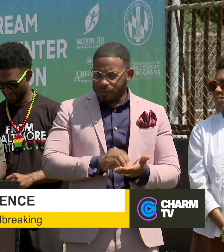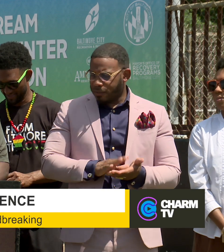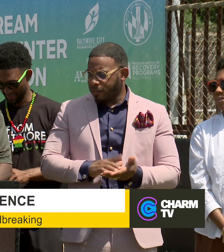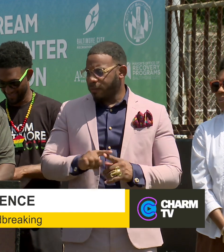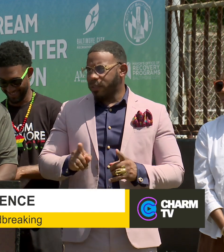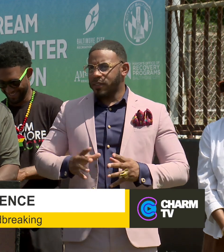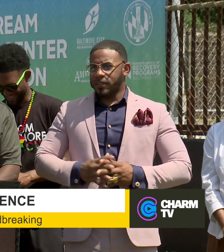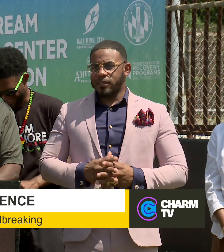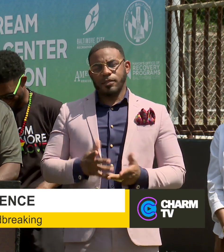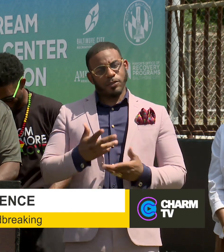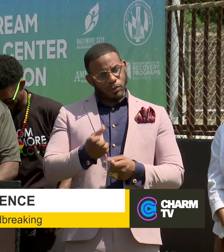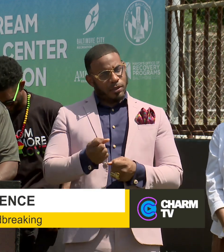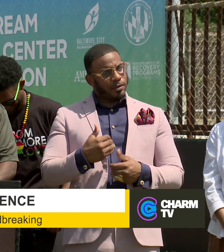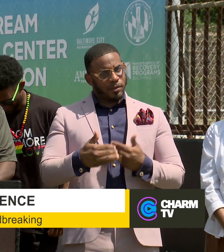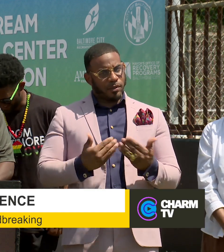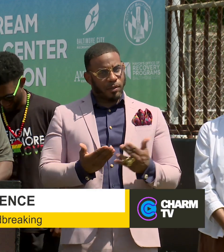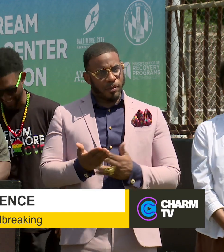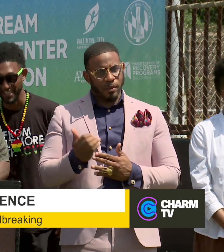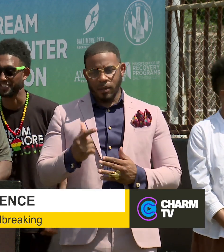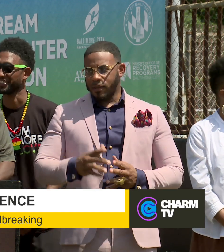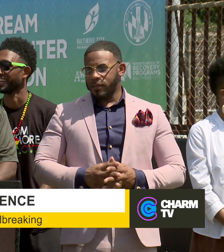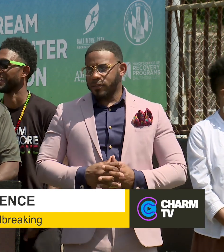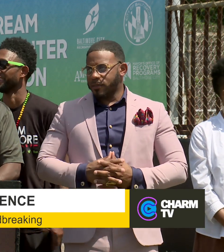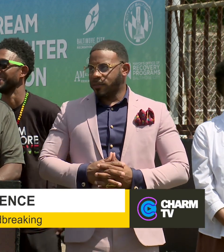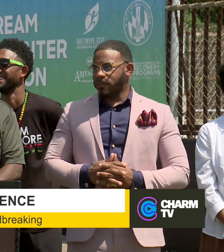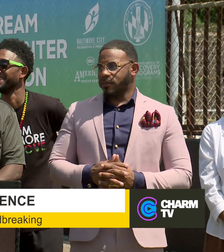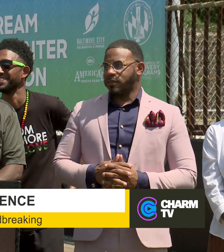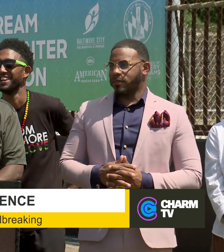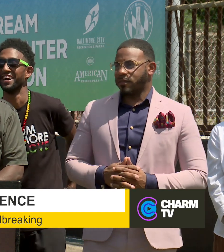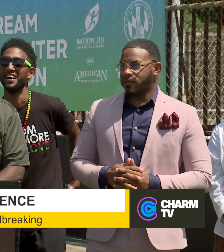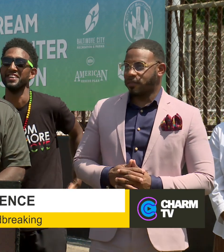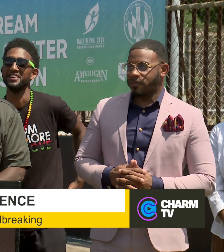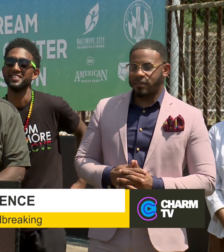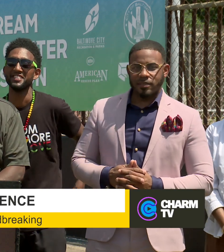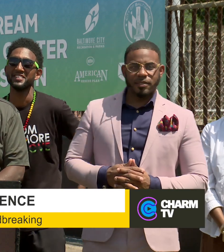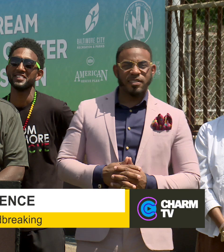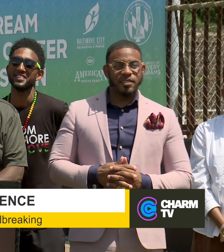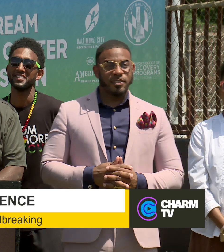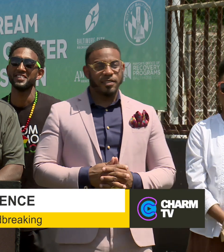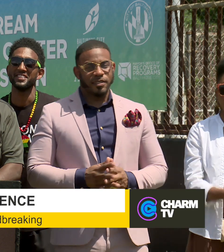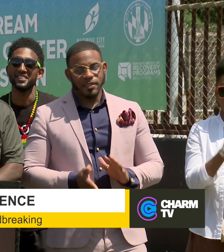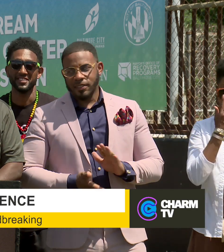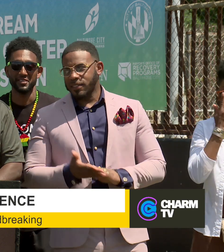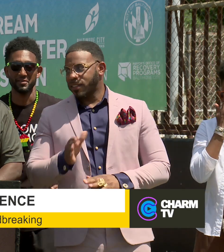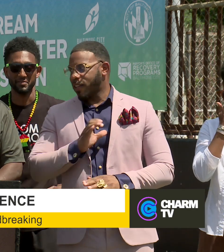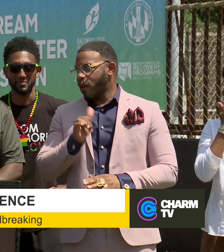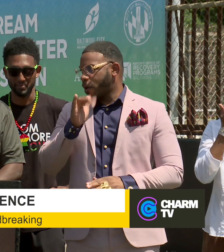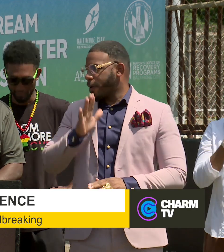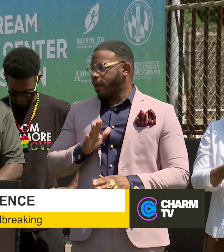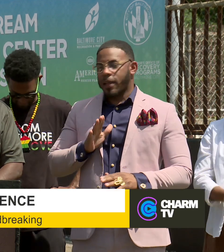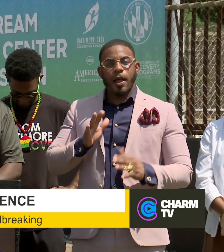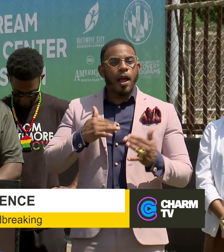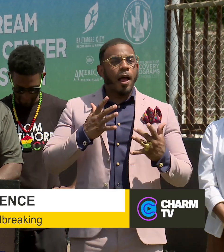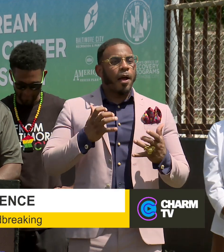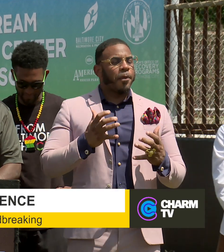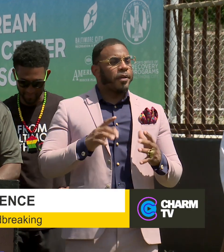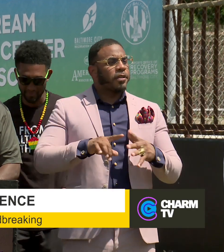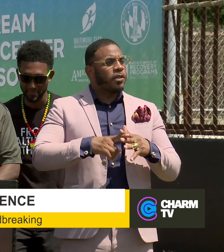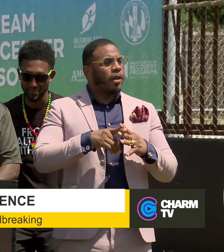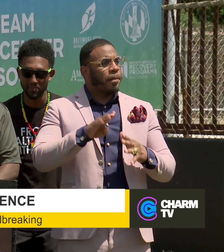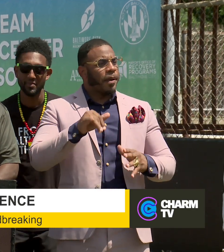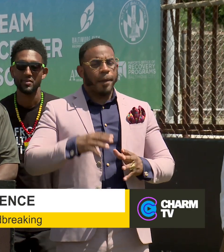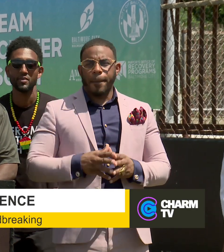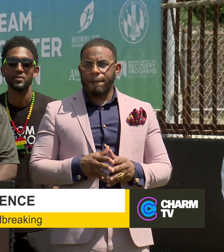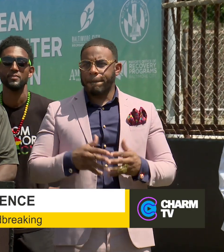but trust me, we won't go through them all. We're going to get you out of here, Councilwoman. So, again, I just want to start